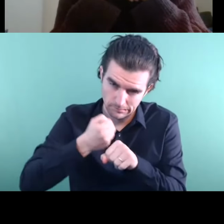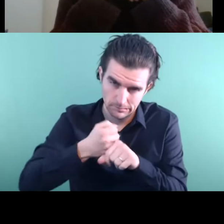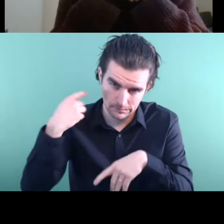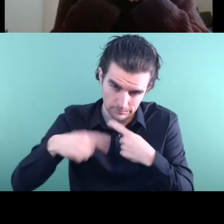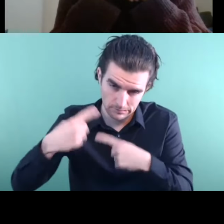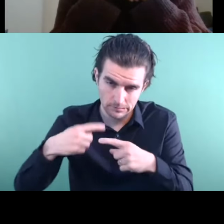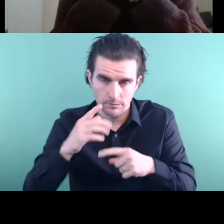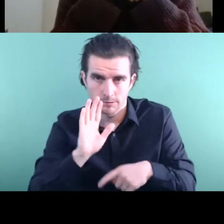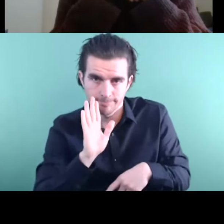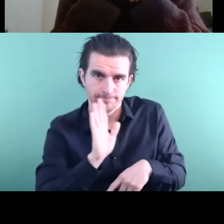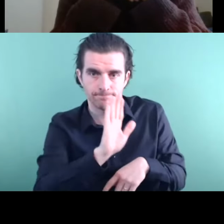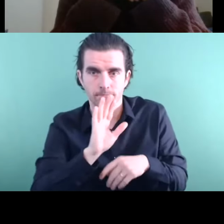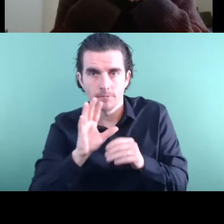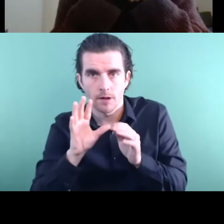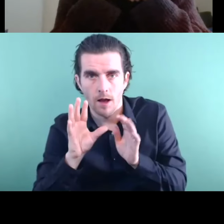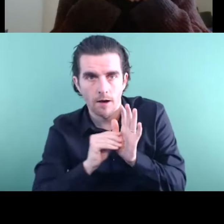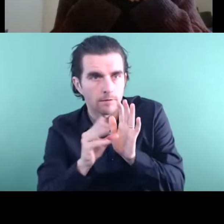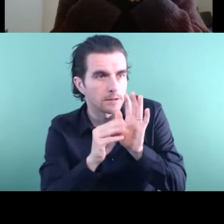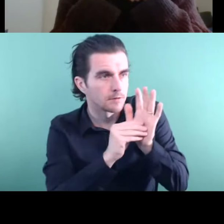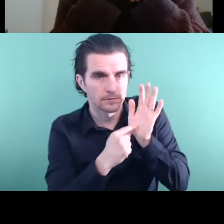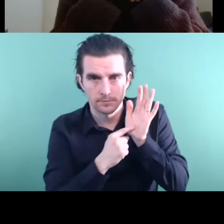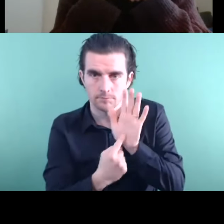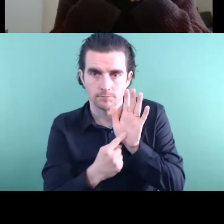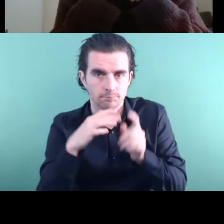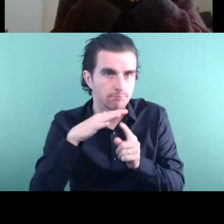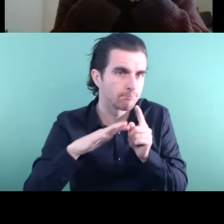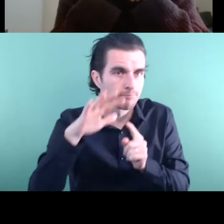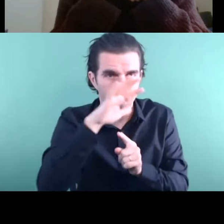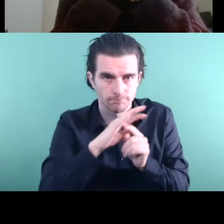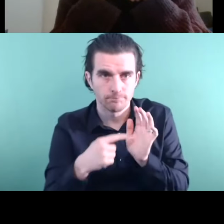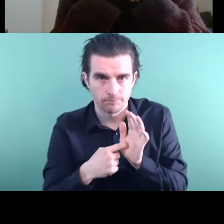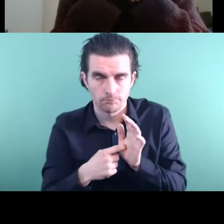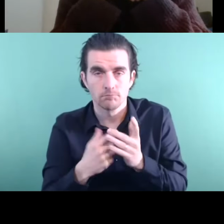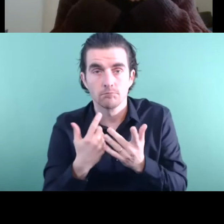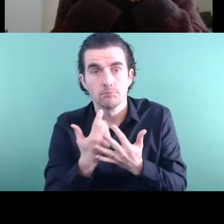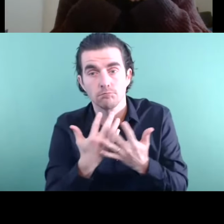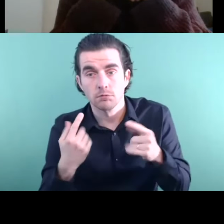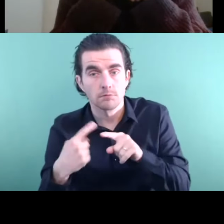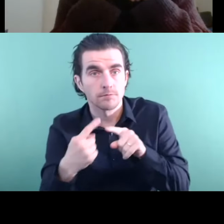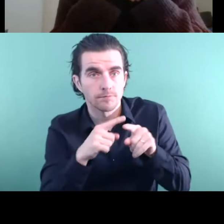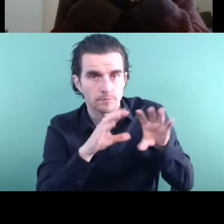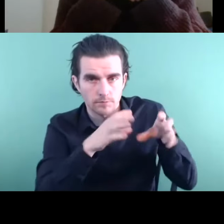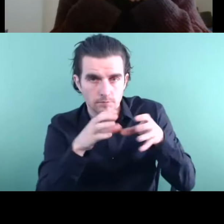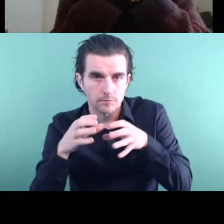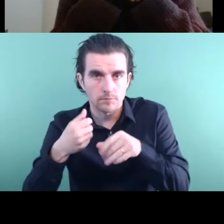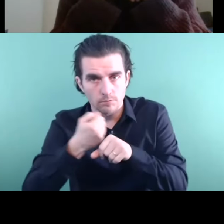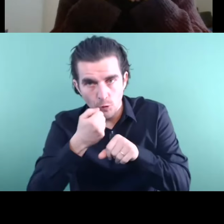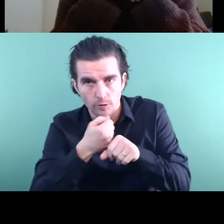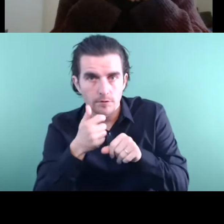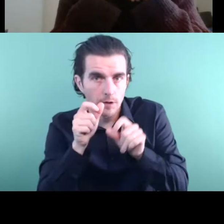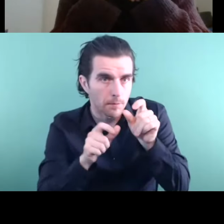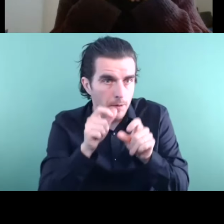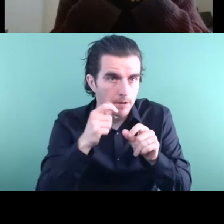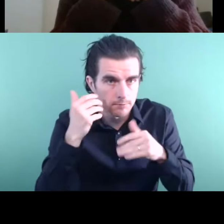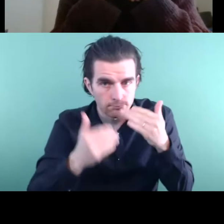Office of National Statistics, which has a pretty strong autonomy, and it has the